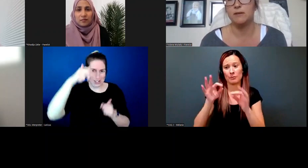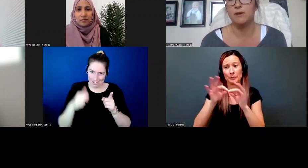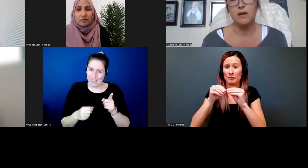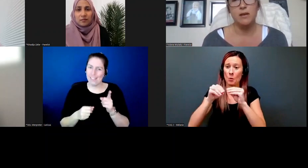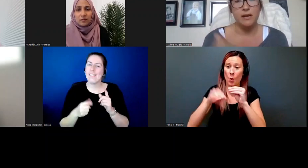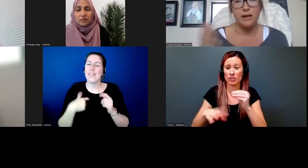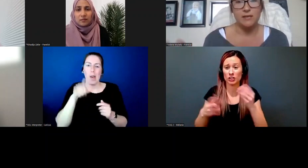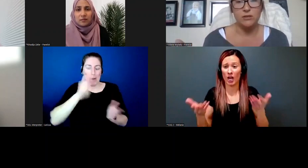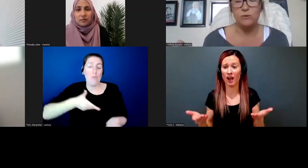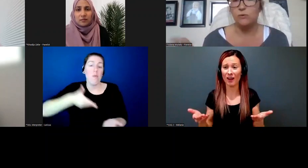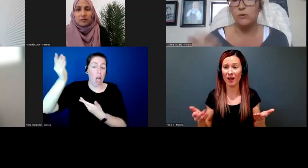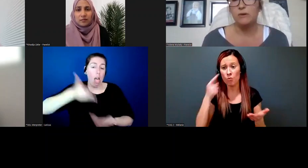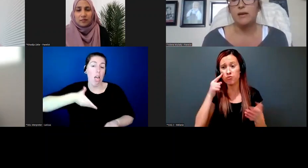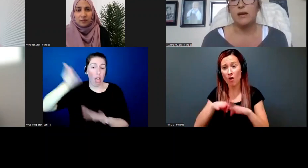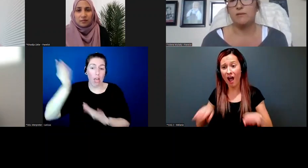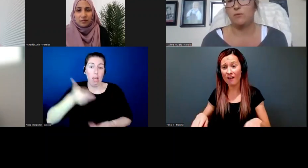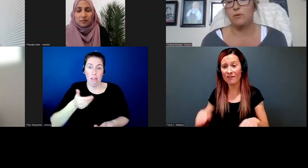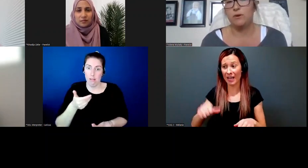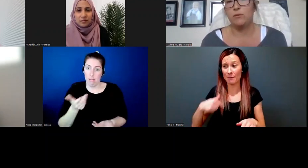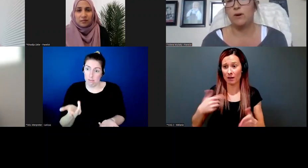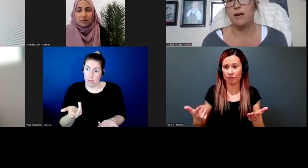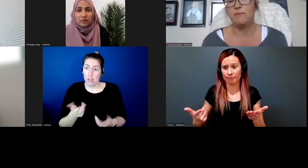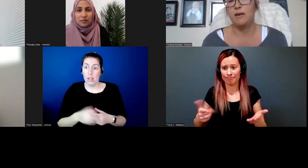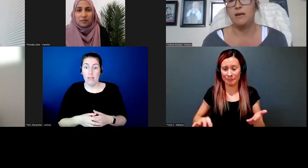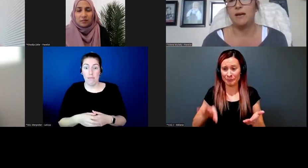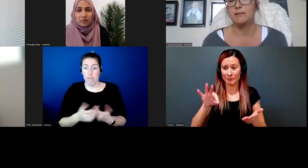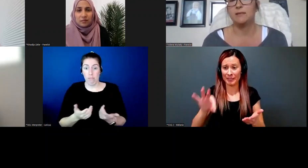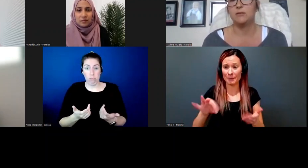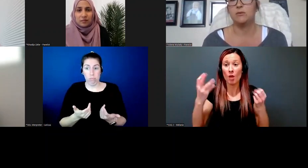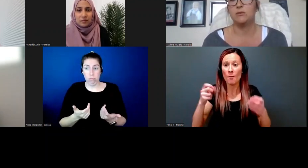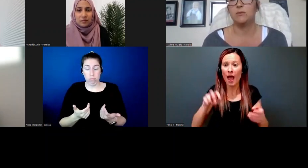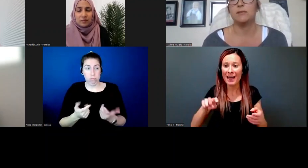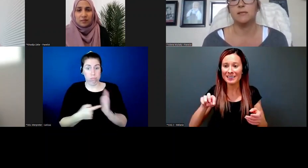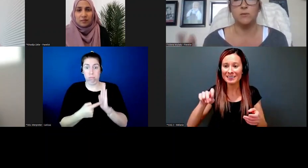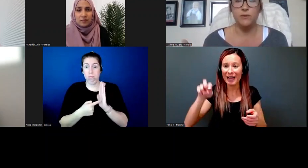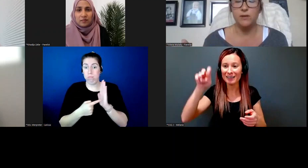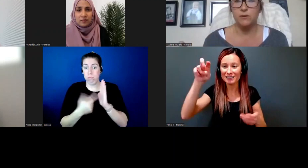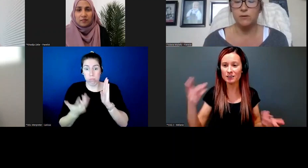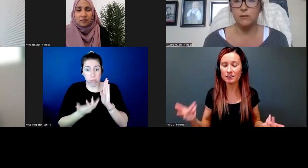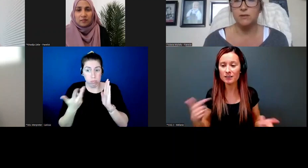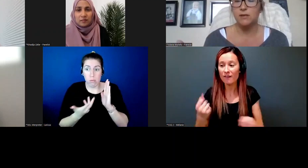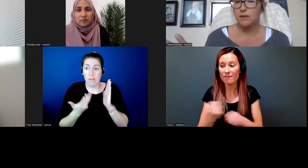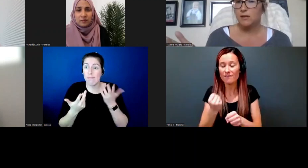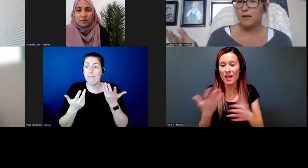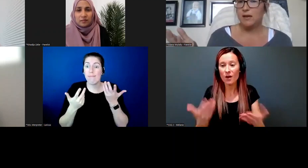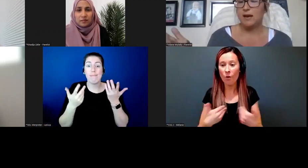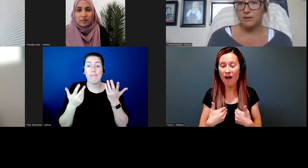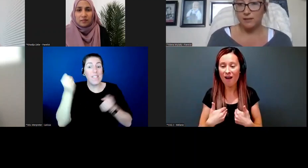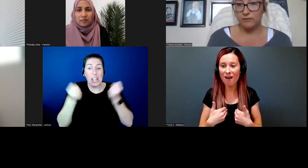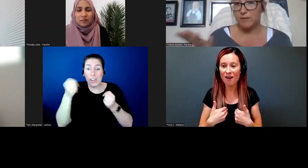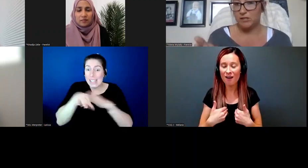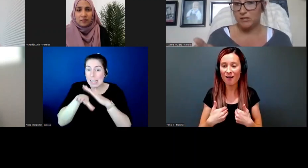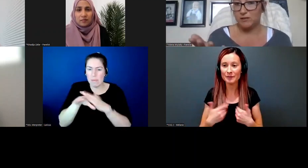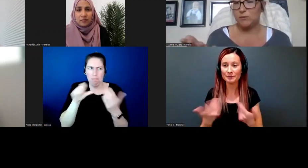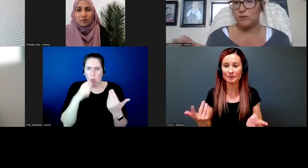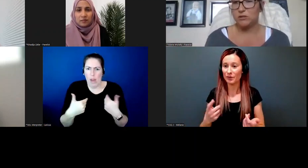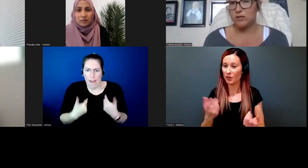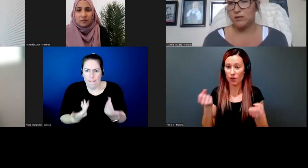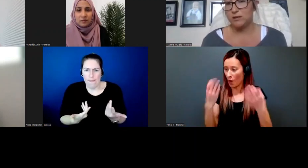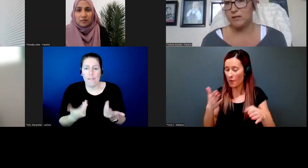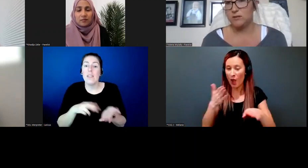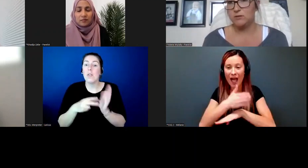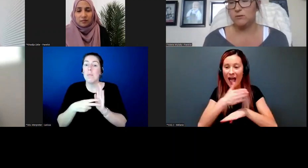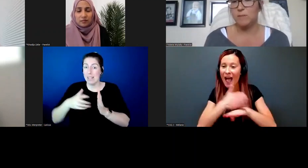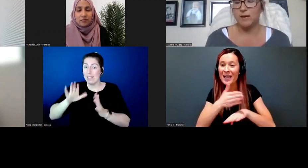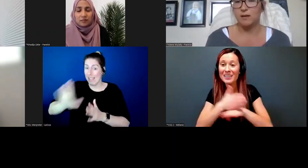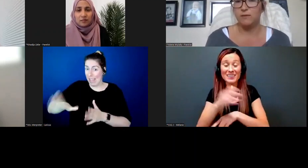stairs and stuff. And I too can't afford or have any access to accessible vehicles and have to lift my child's